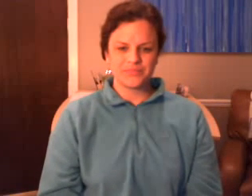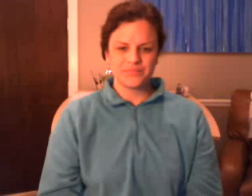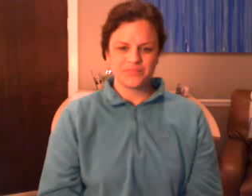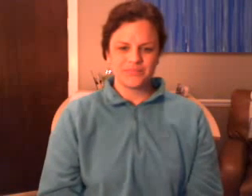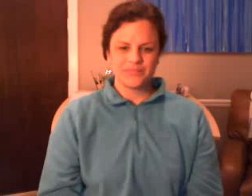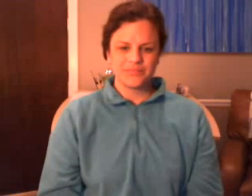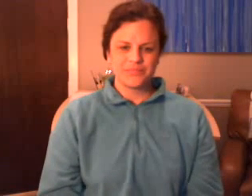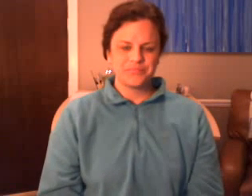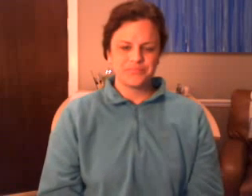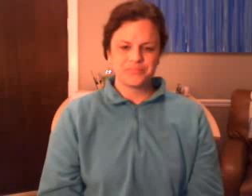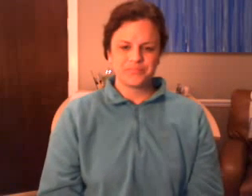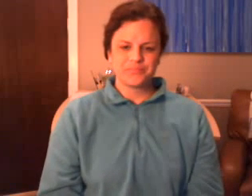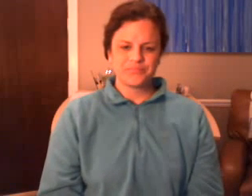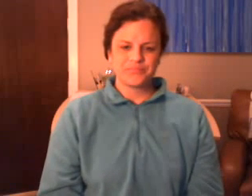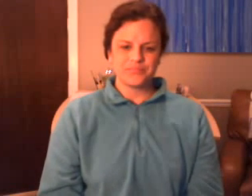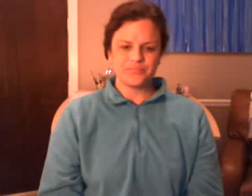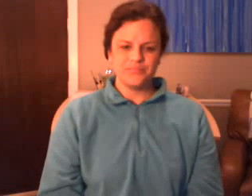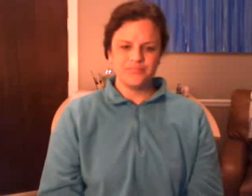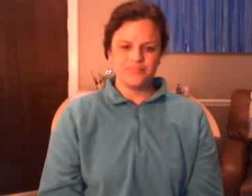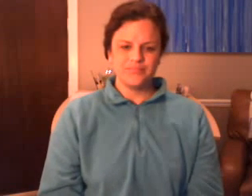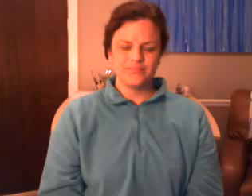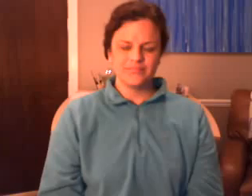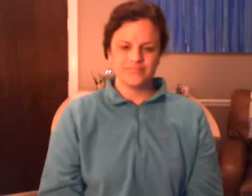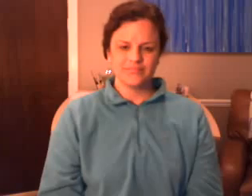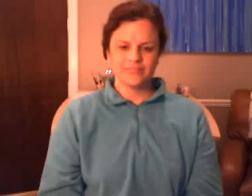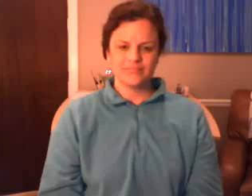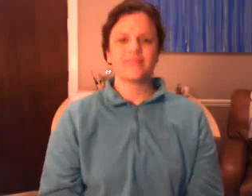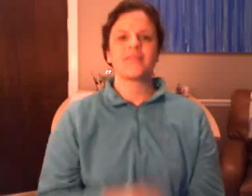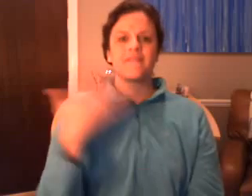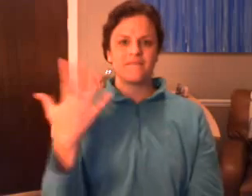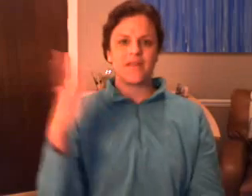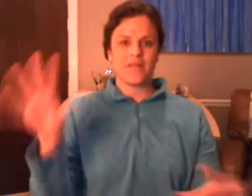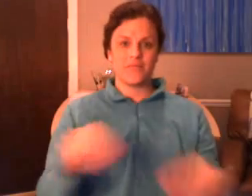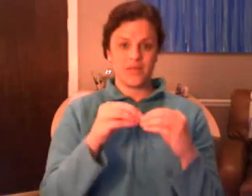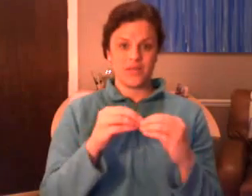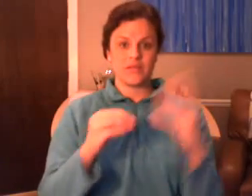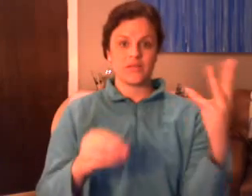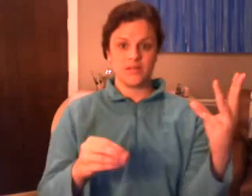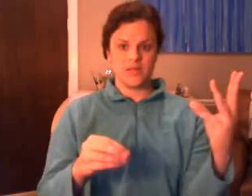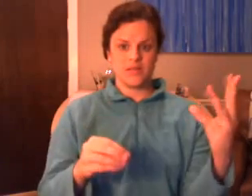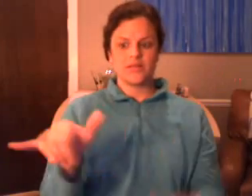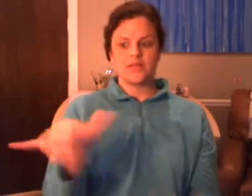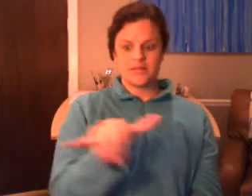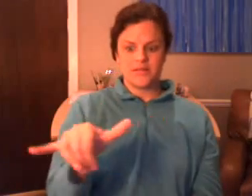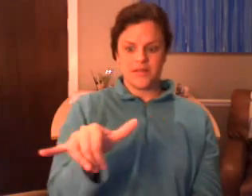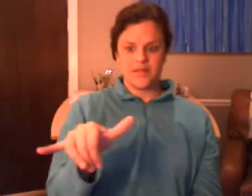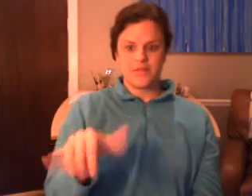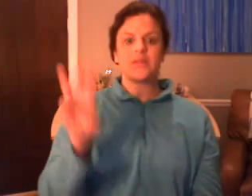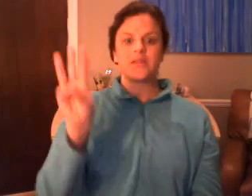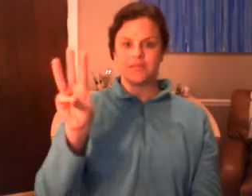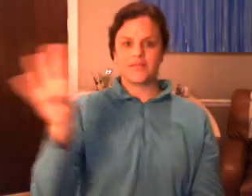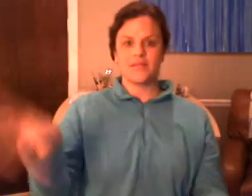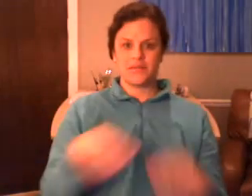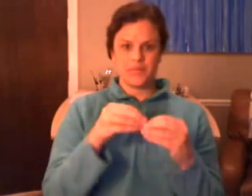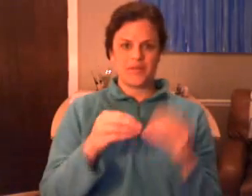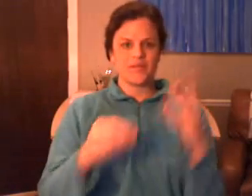it doesn't matter what order you add. 5 plus 6 is the same thing as 6 plus 5. And that makes sense. If I have 5 avocados and you give me